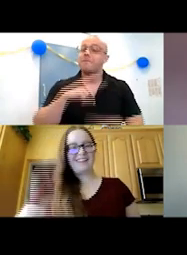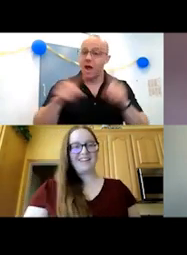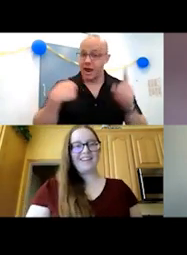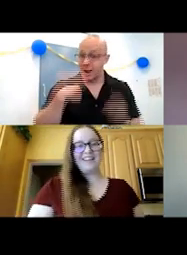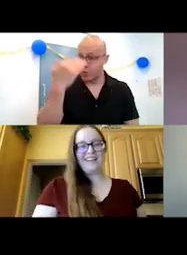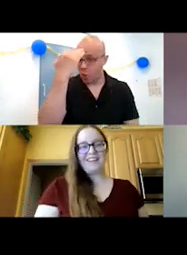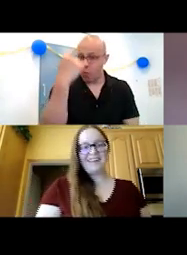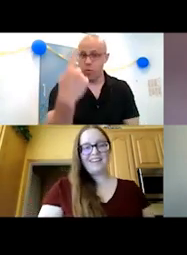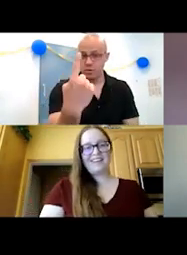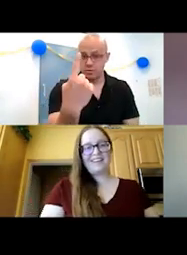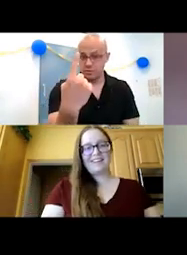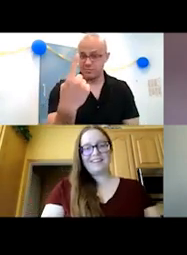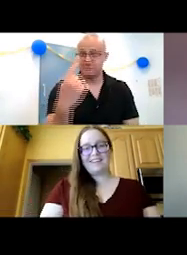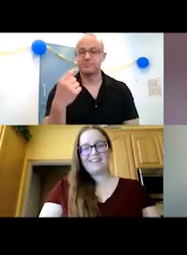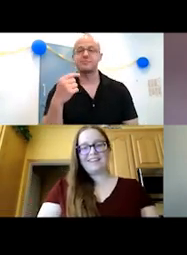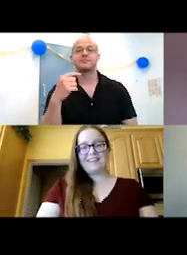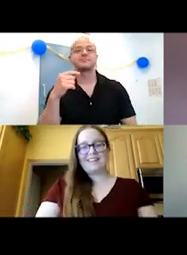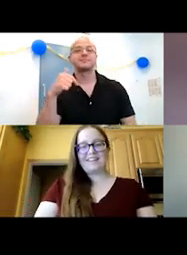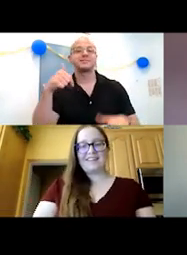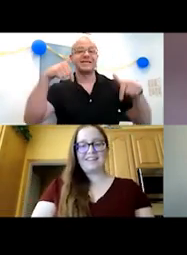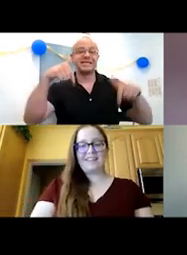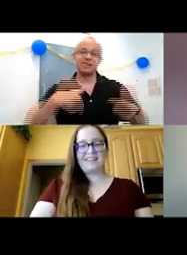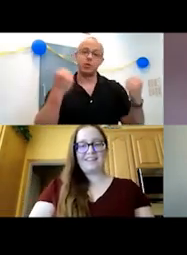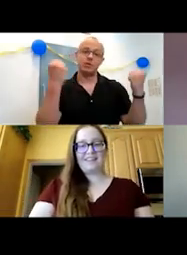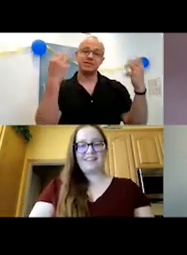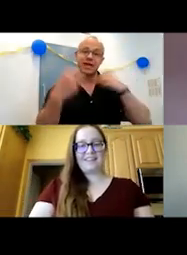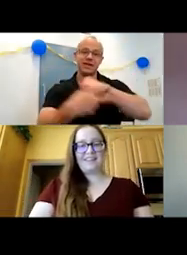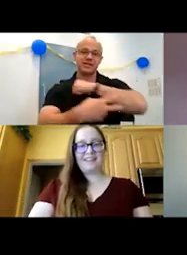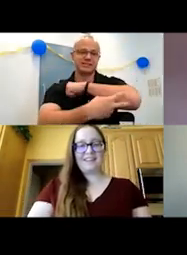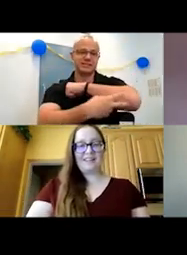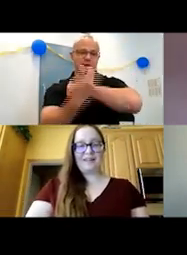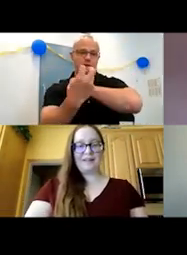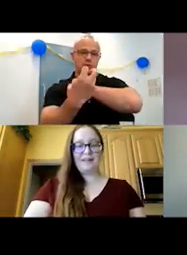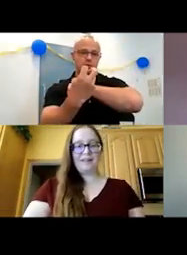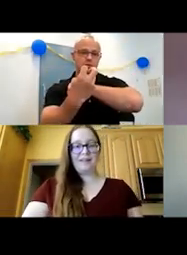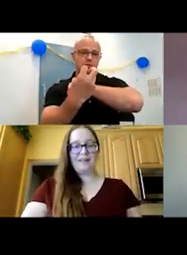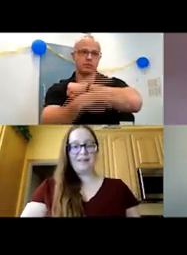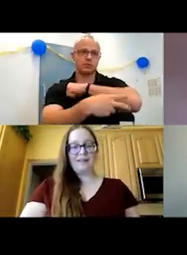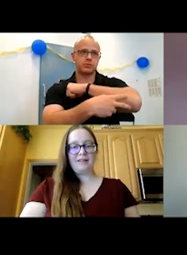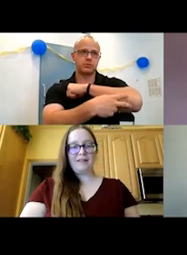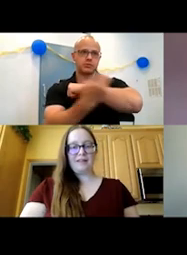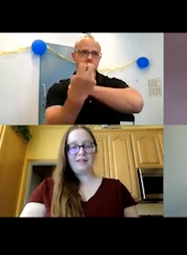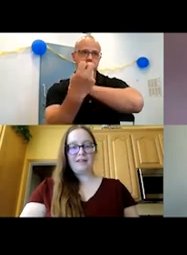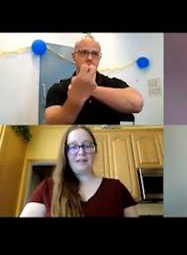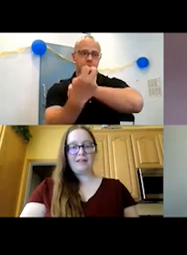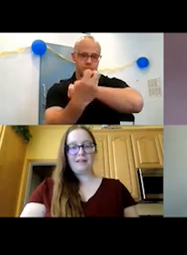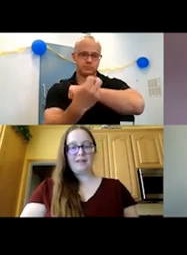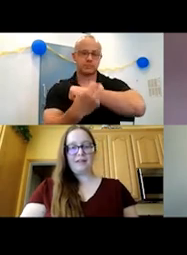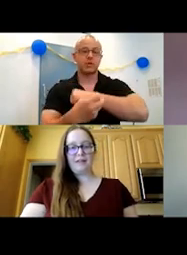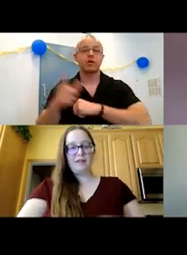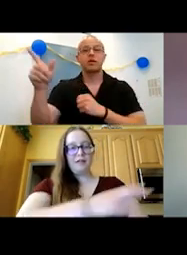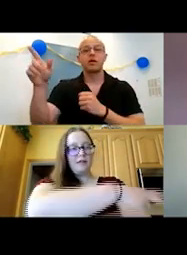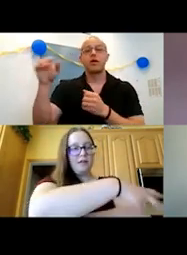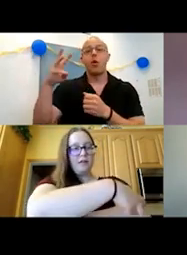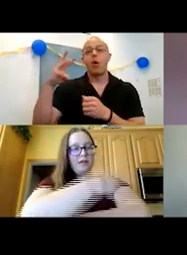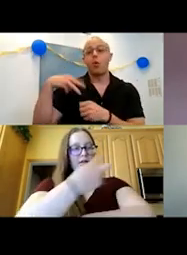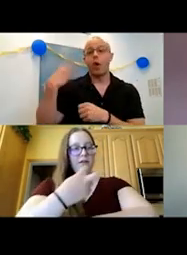knows? But I know one. Here we sign steel.